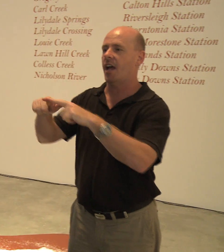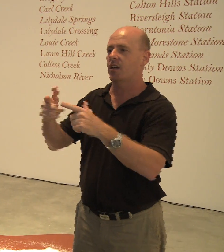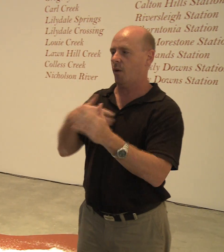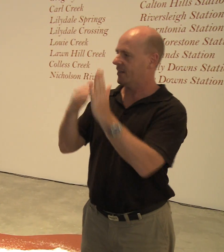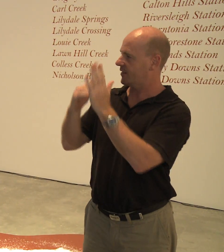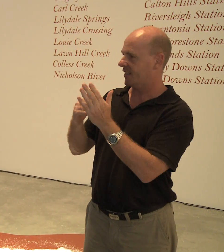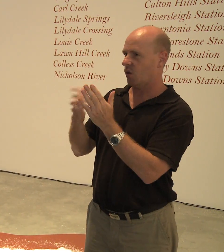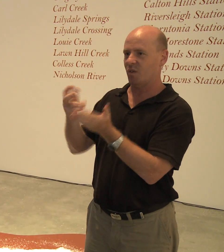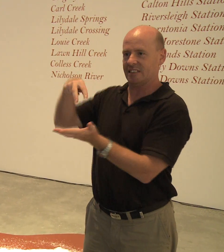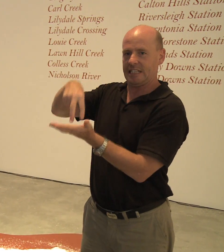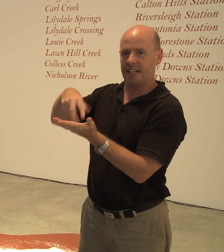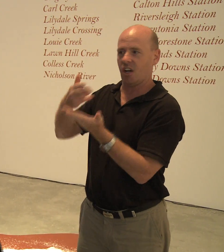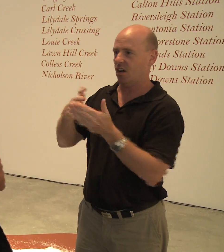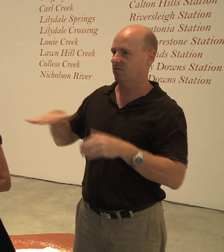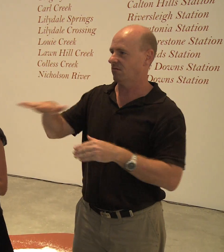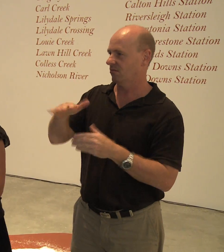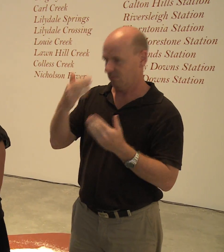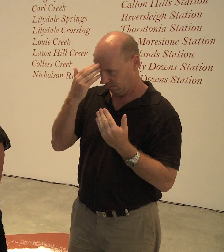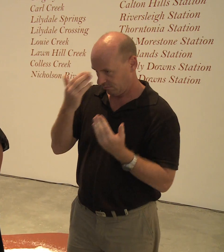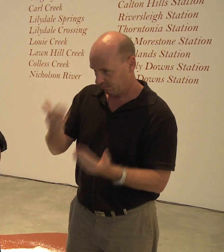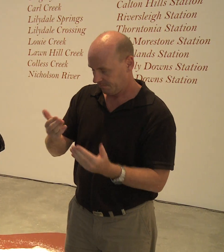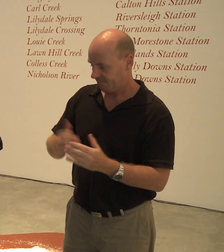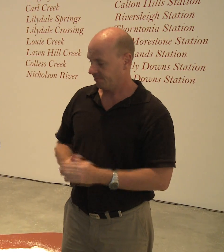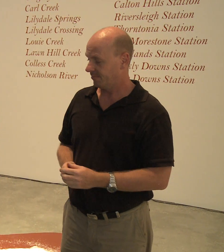sitting on or standing on.